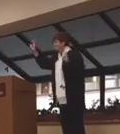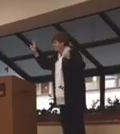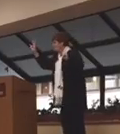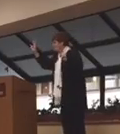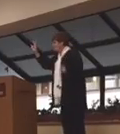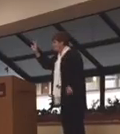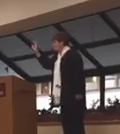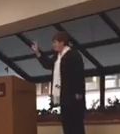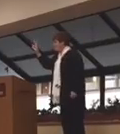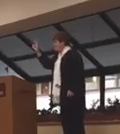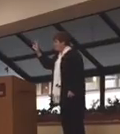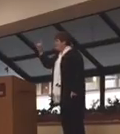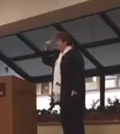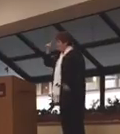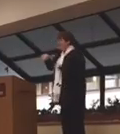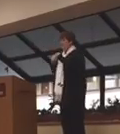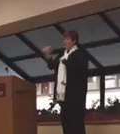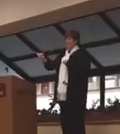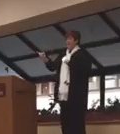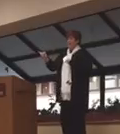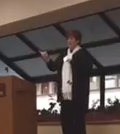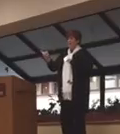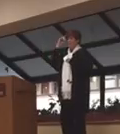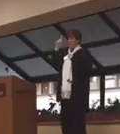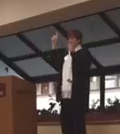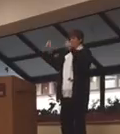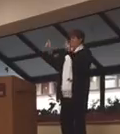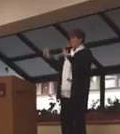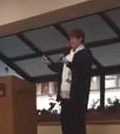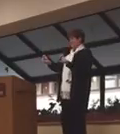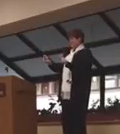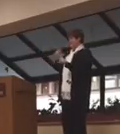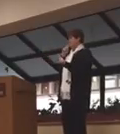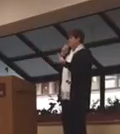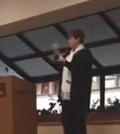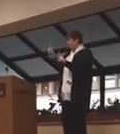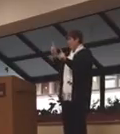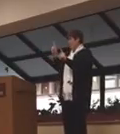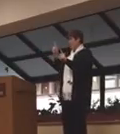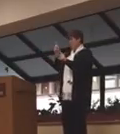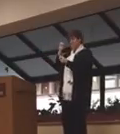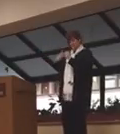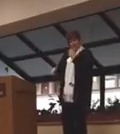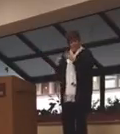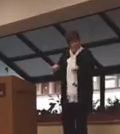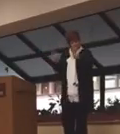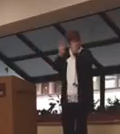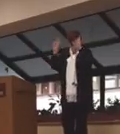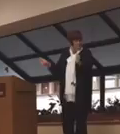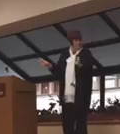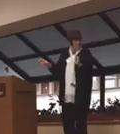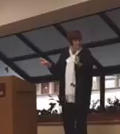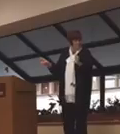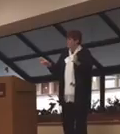a few stakeholders involved. So take that thought process as well. The